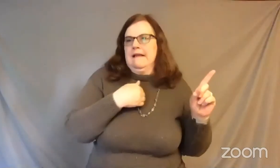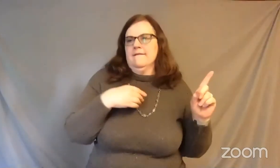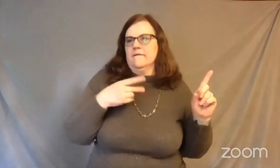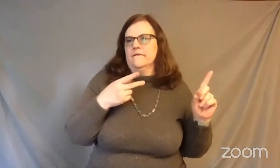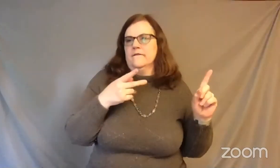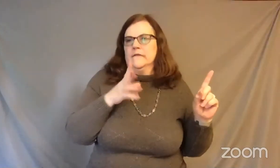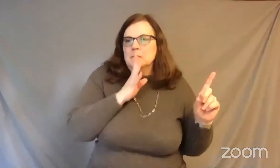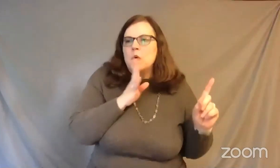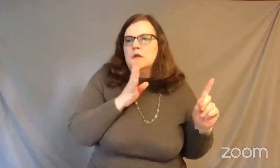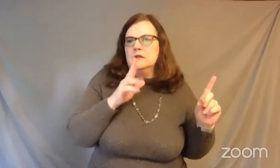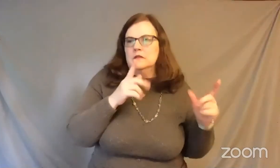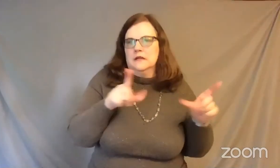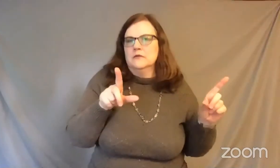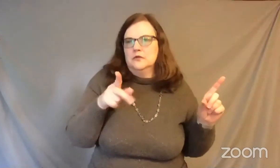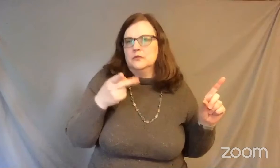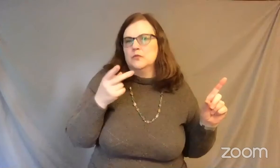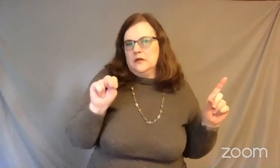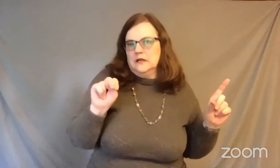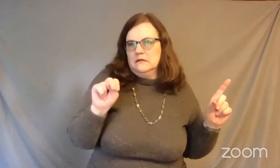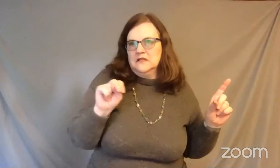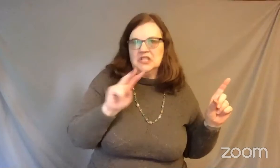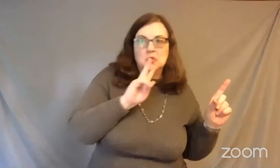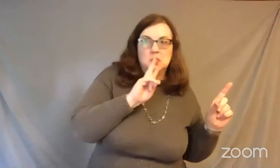if hearing children are not pointing to people,